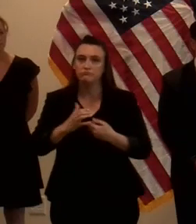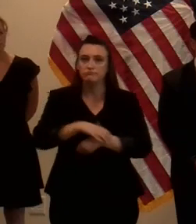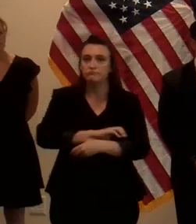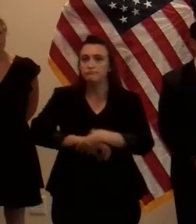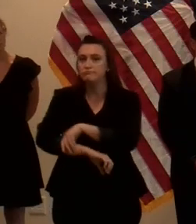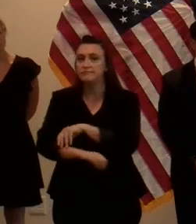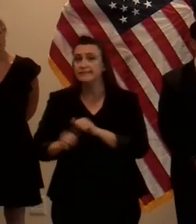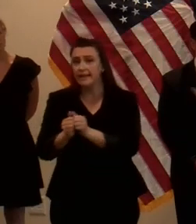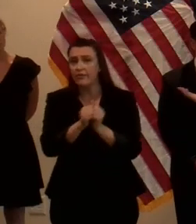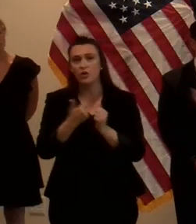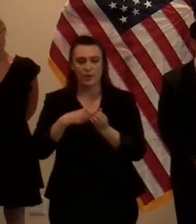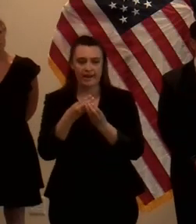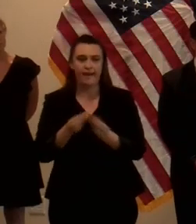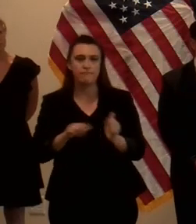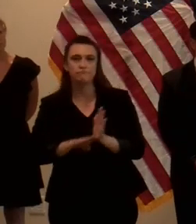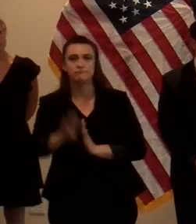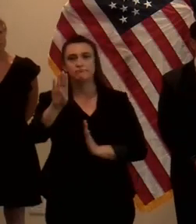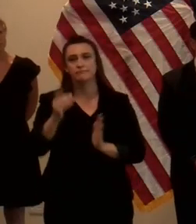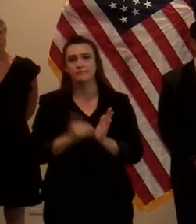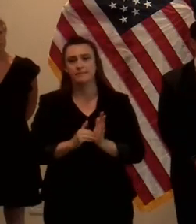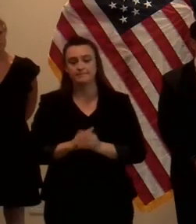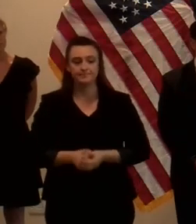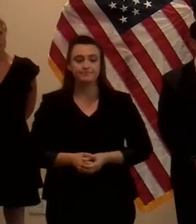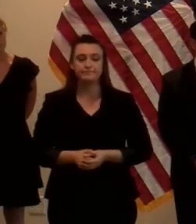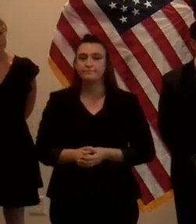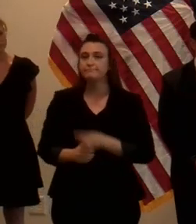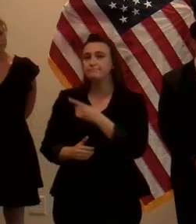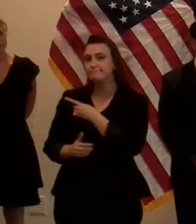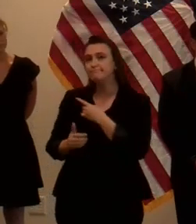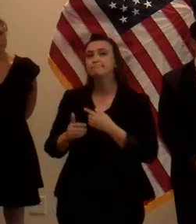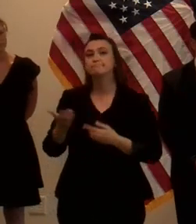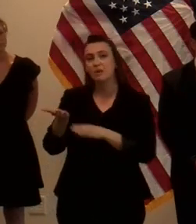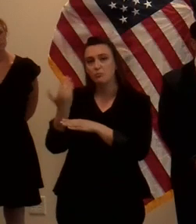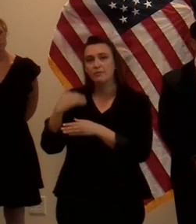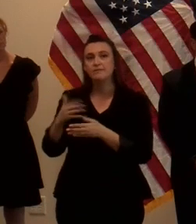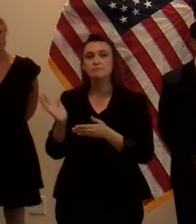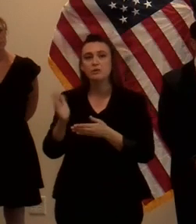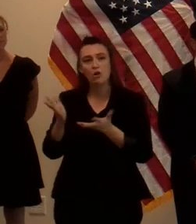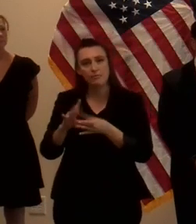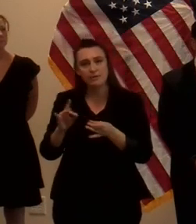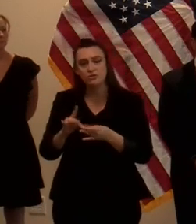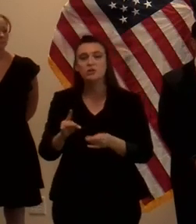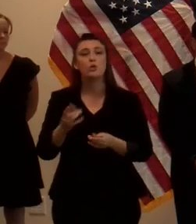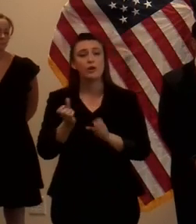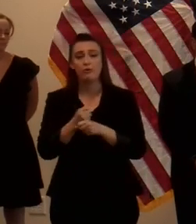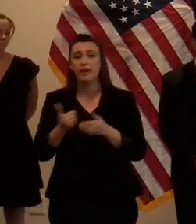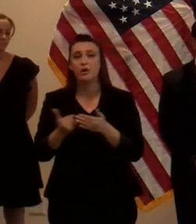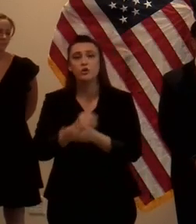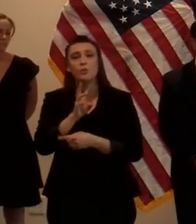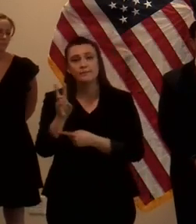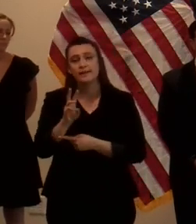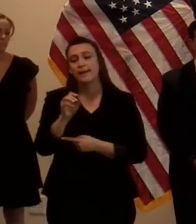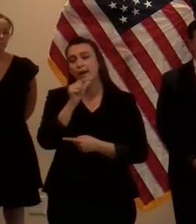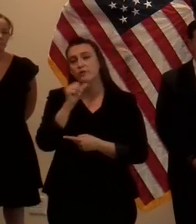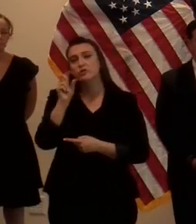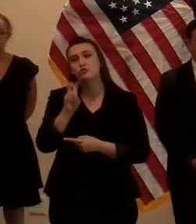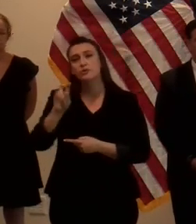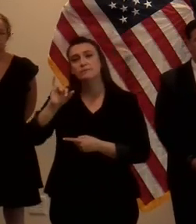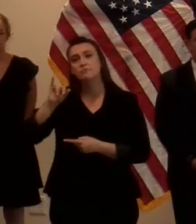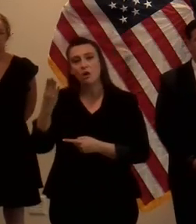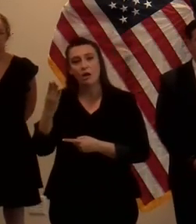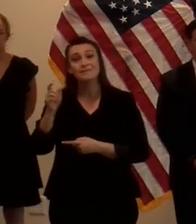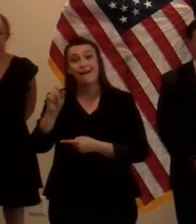challenges. Together, as Sandra mentioned, with the Arizona Commerce Authority, we created ArizonaTourismJobs.com, an opportunity to